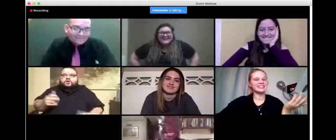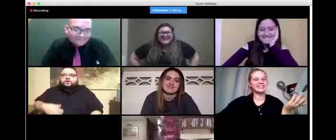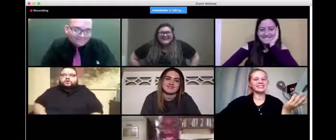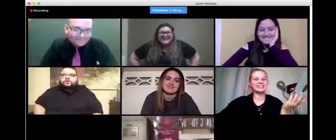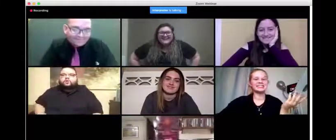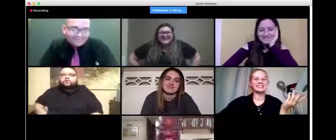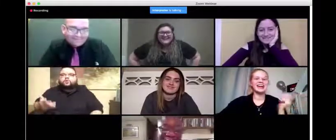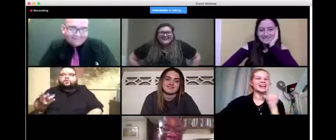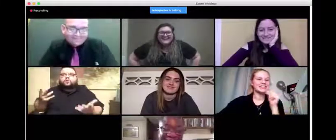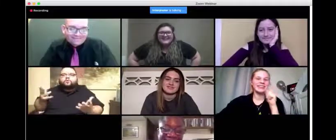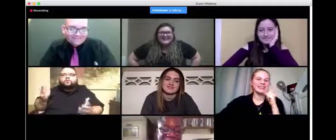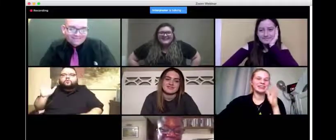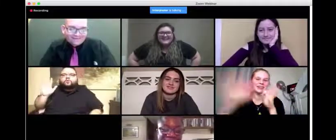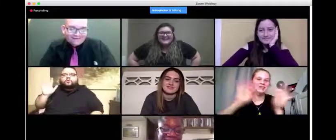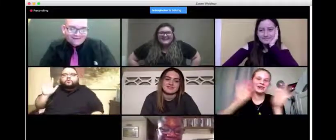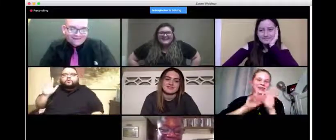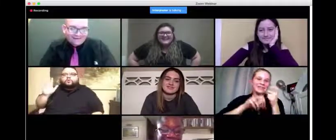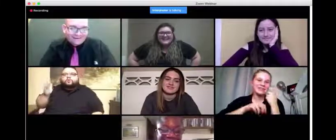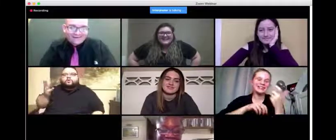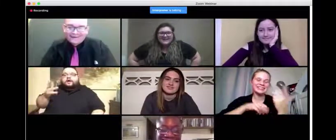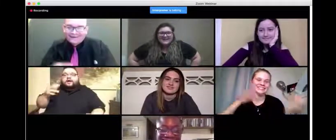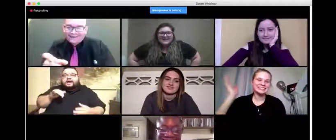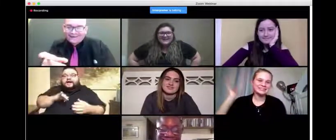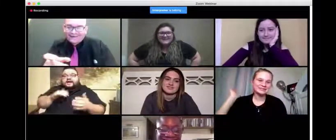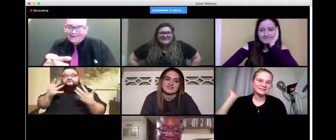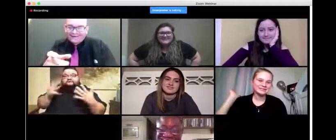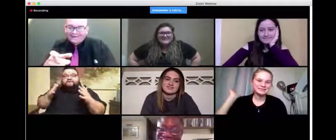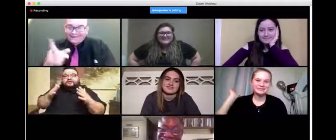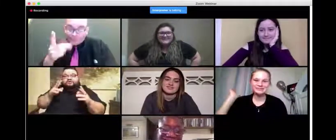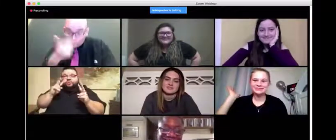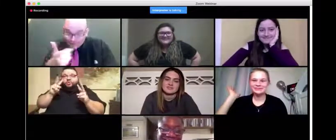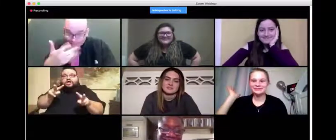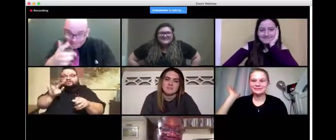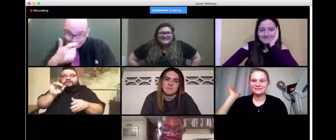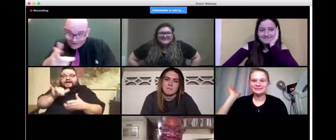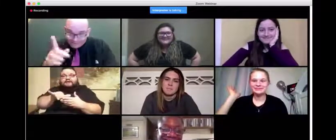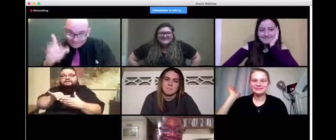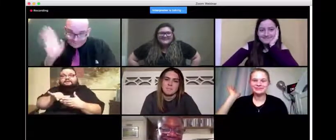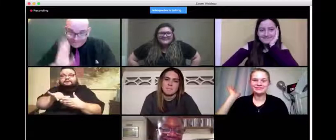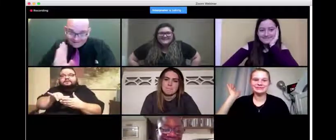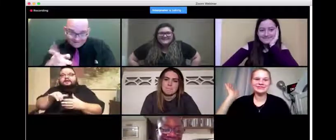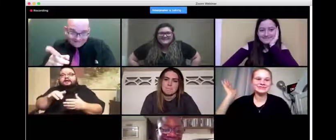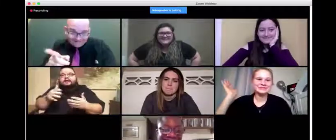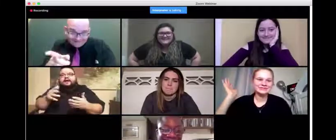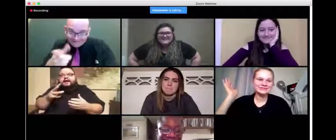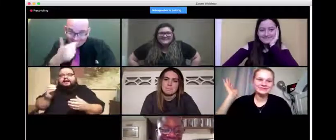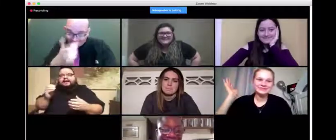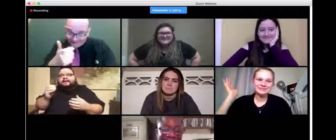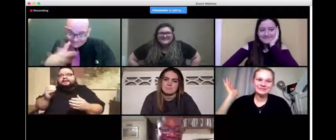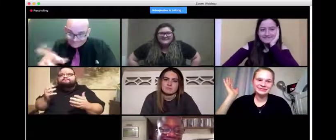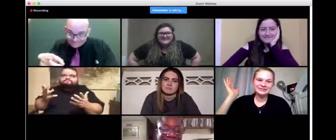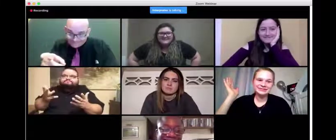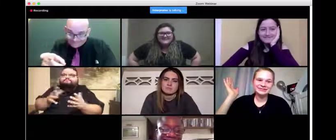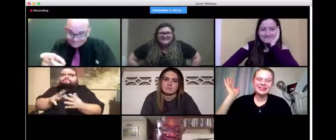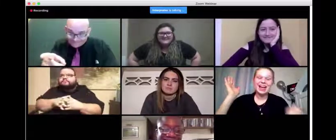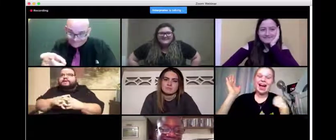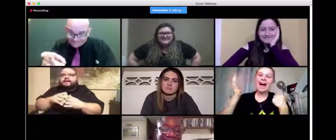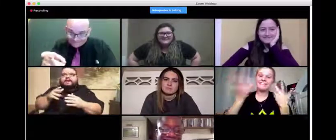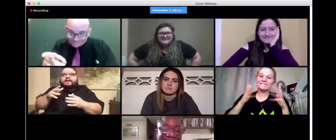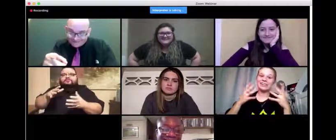Now, Blake. Has anybody watched it? Yeah, who's watched it? Blakelyn's, I've watched 2 days of it. 2 days of it. Okay. And